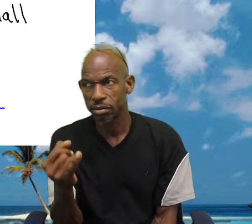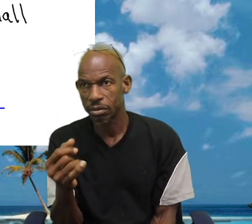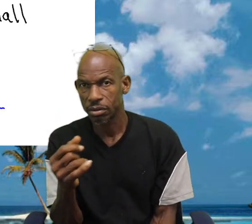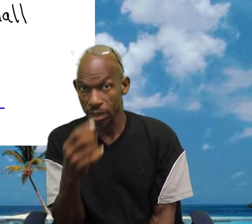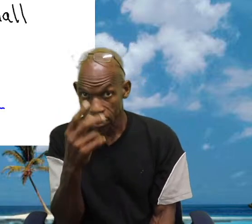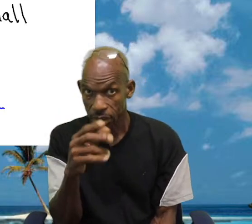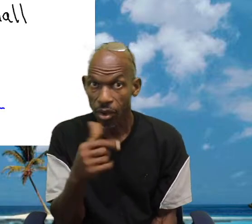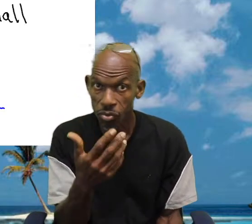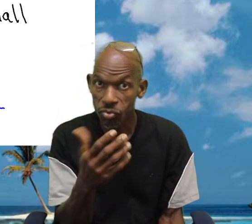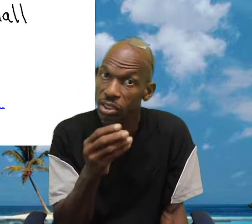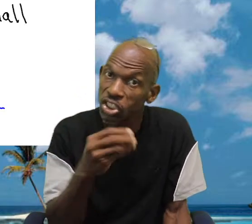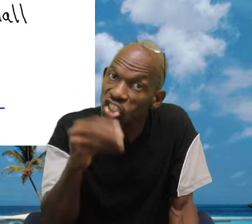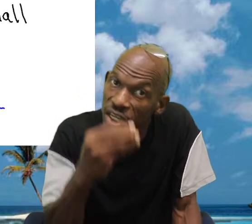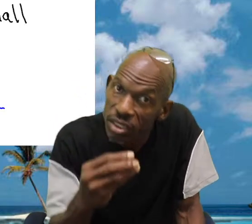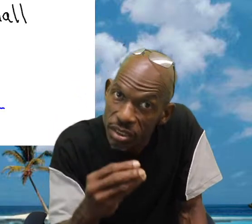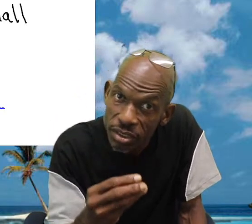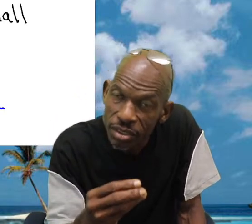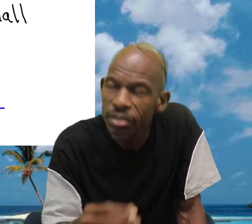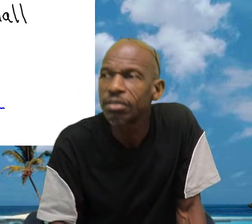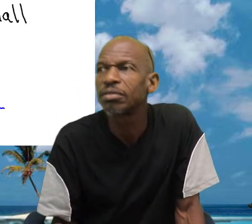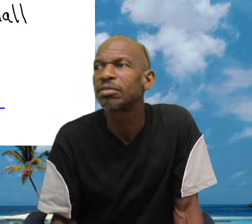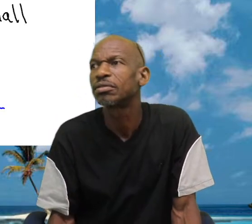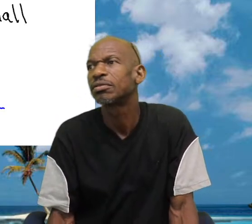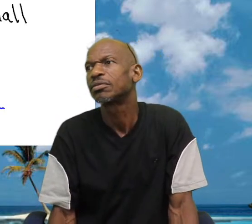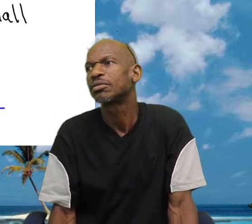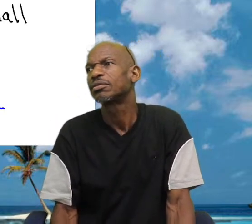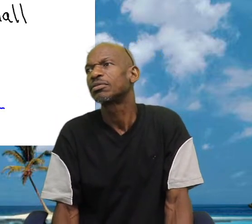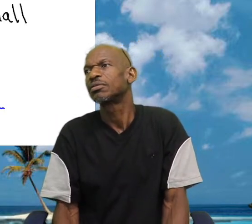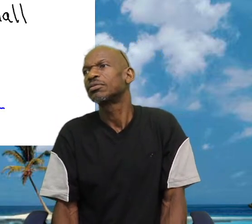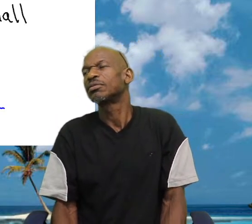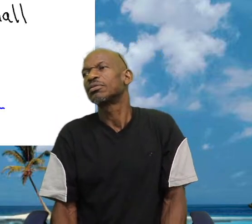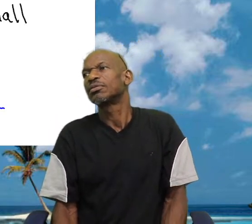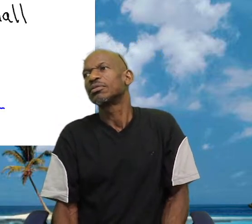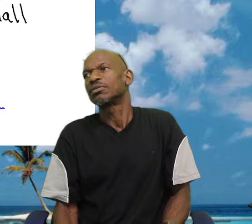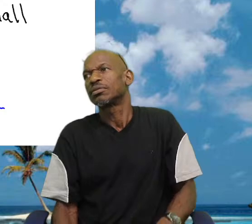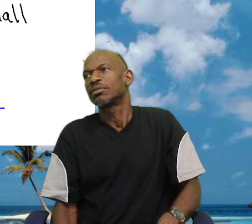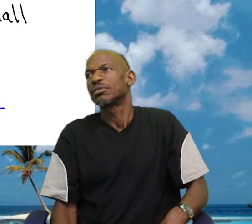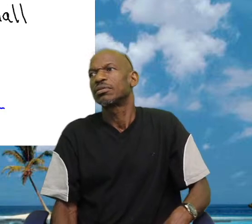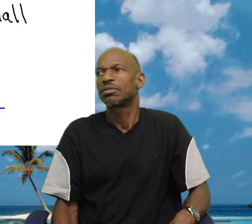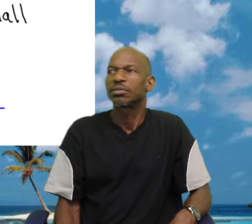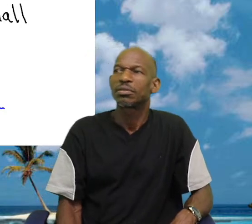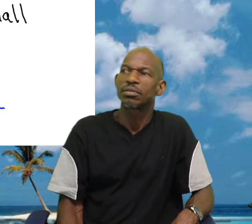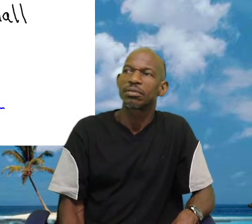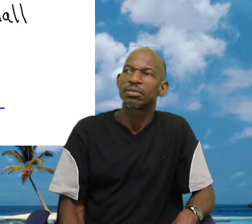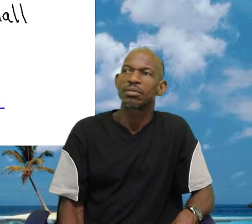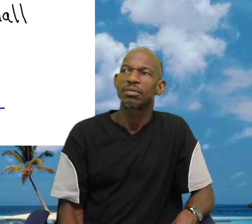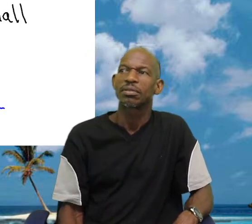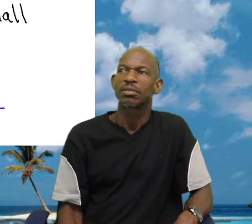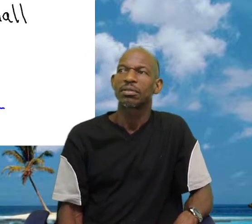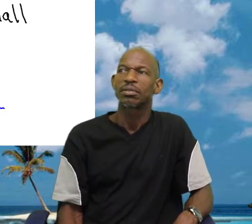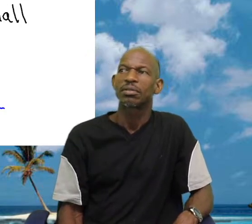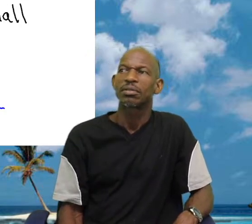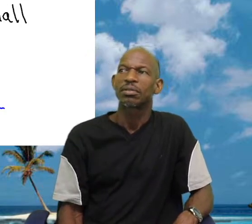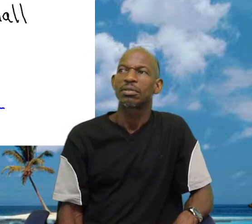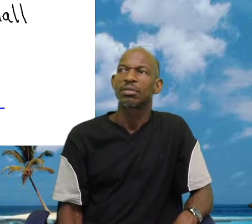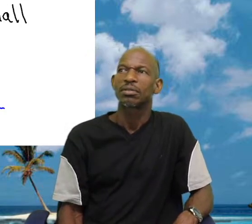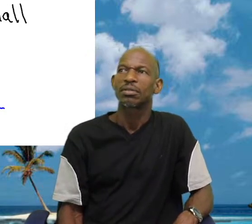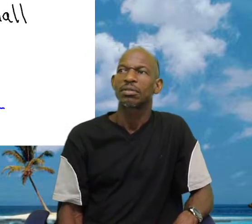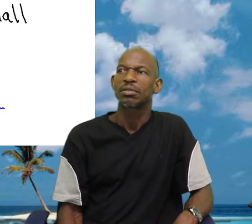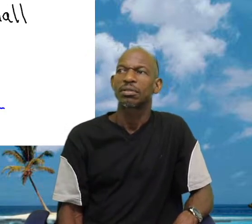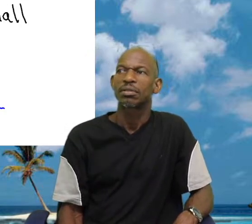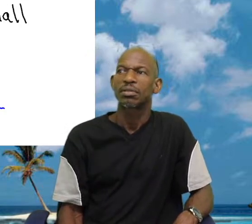it around? The only reason why I can change it around is because by itself, these words, when I read them, they